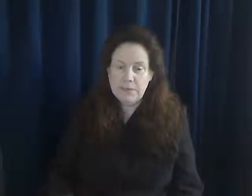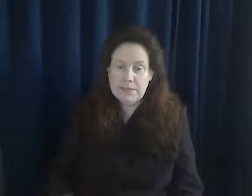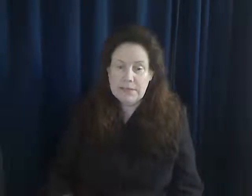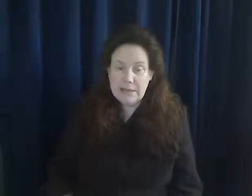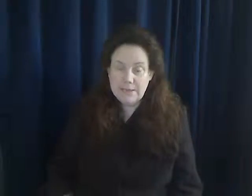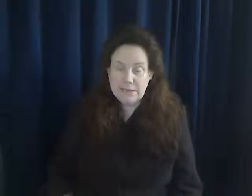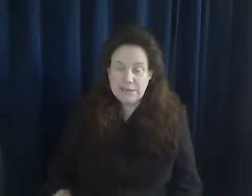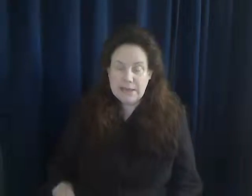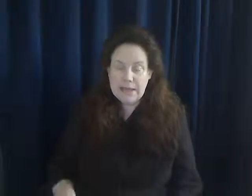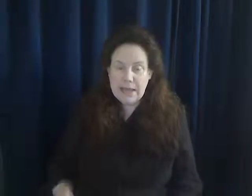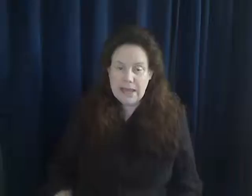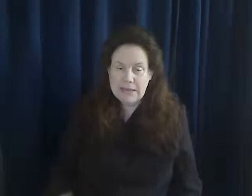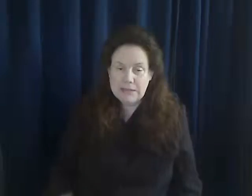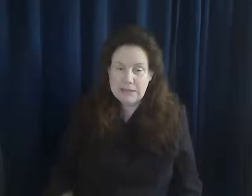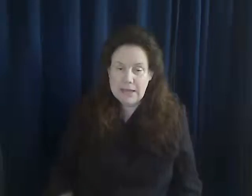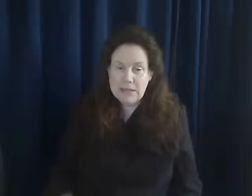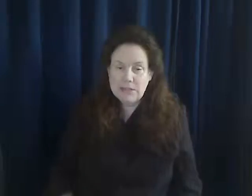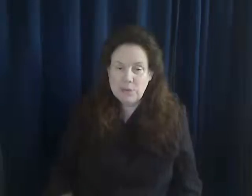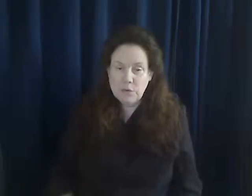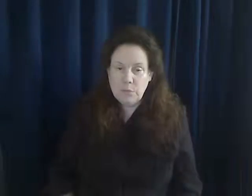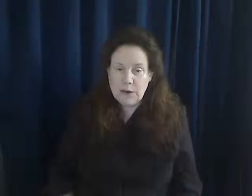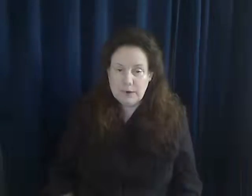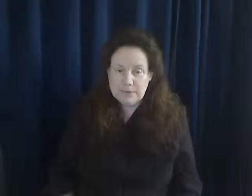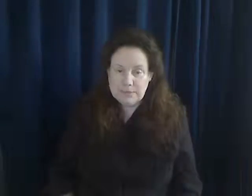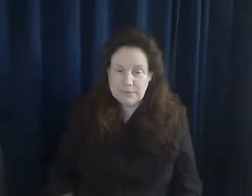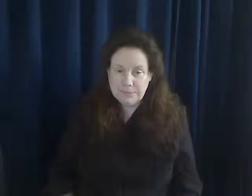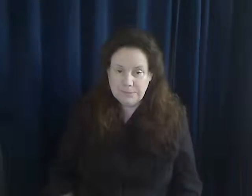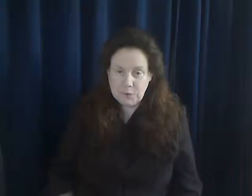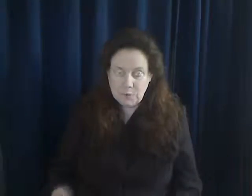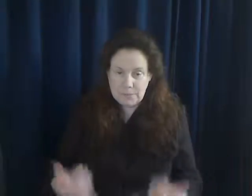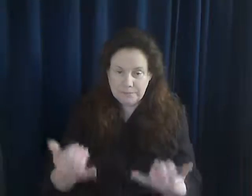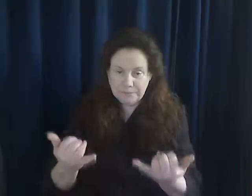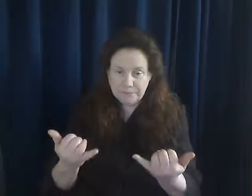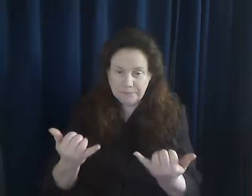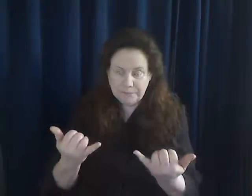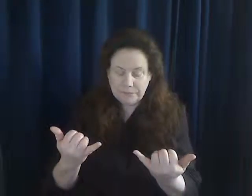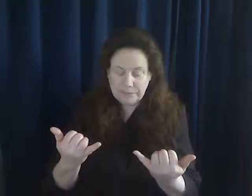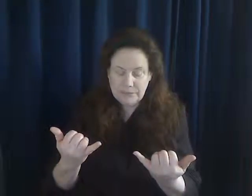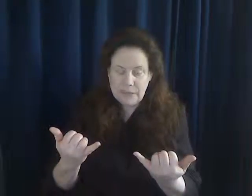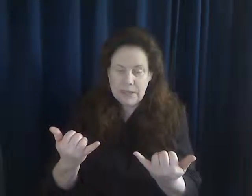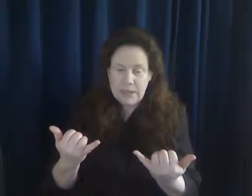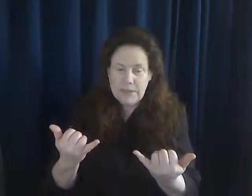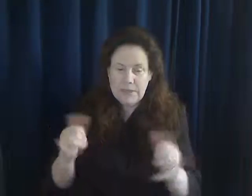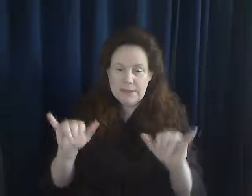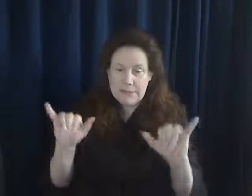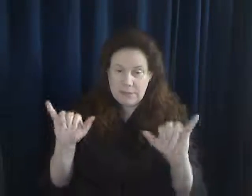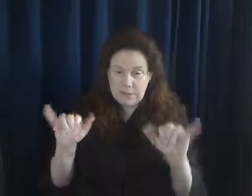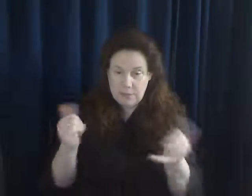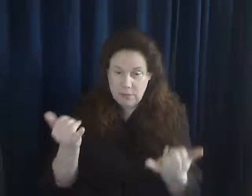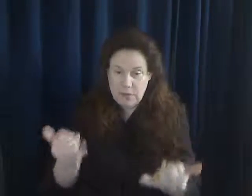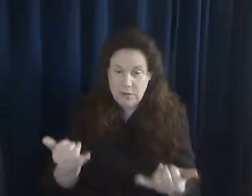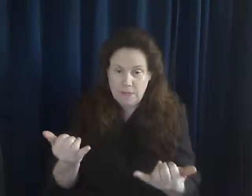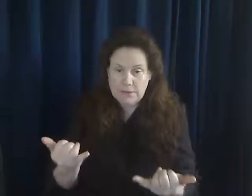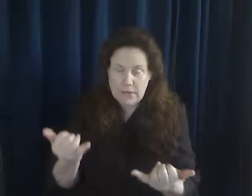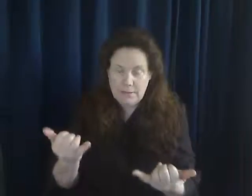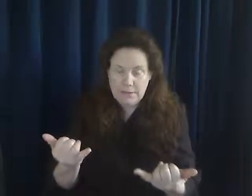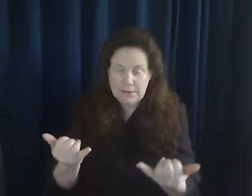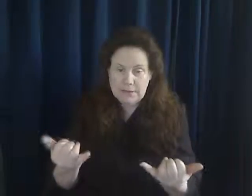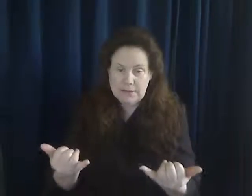the sign for today has two parts to it. This is the letter Y, palms up.